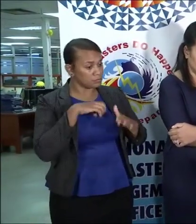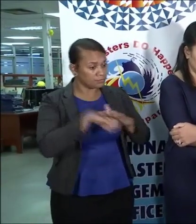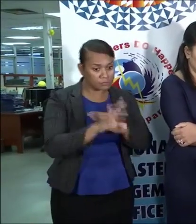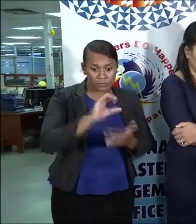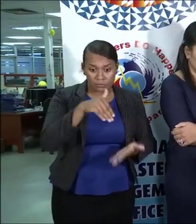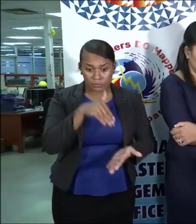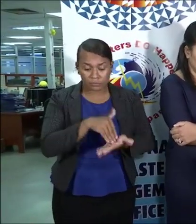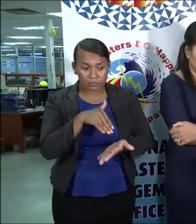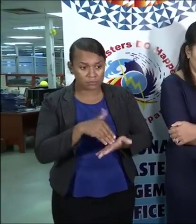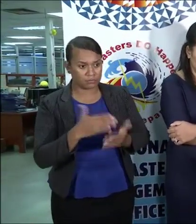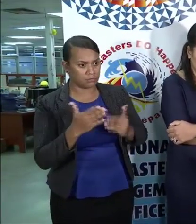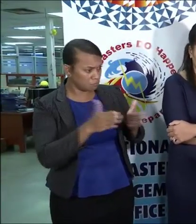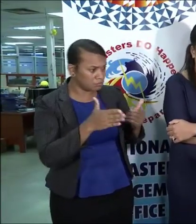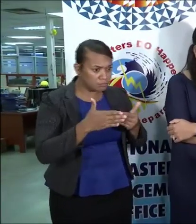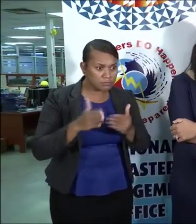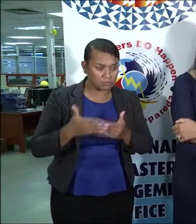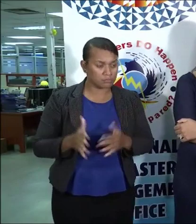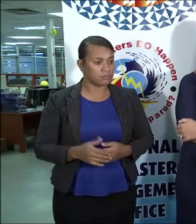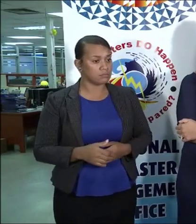all the divisions in the country.